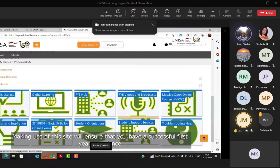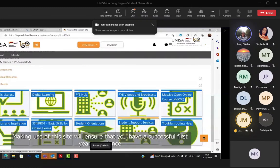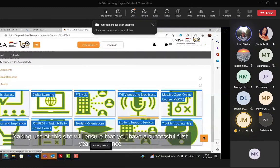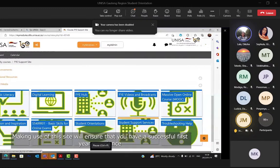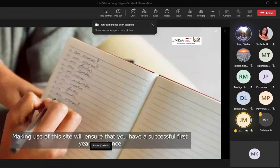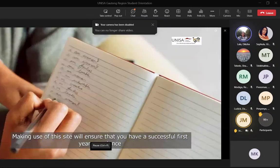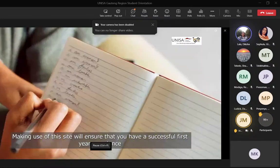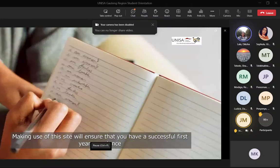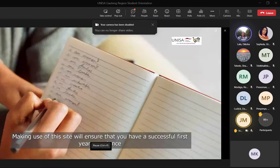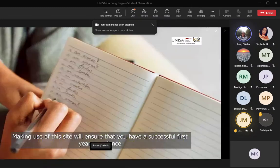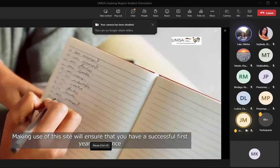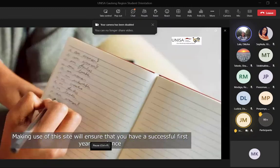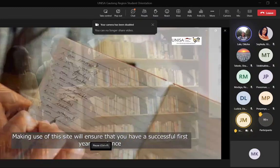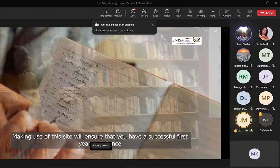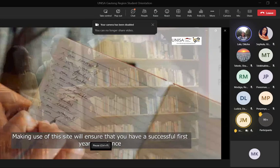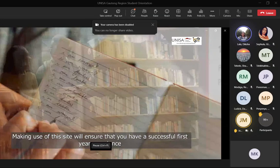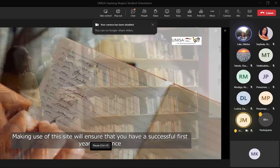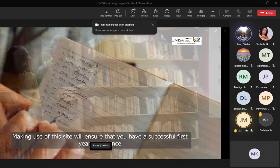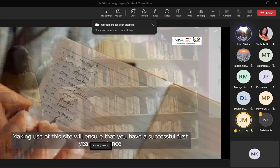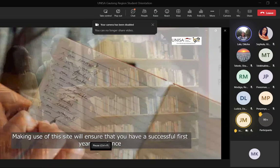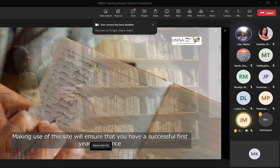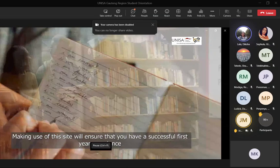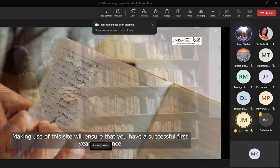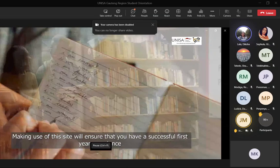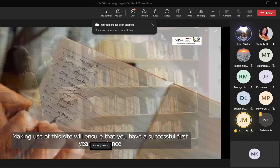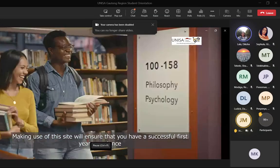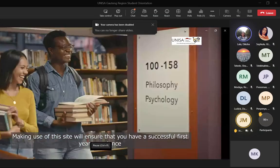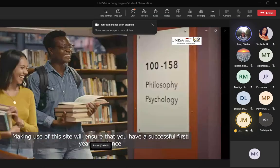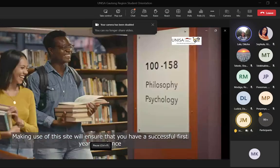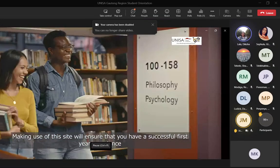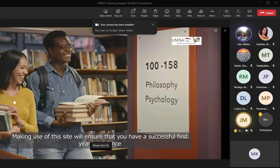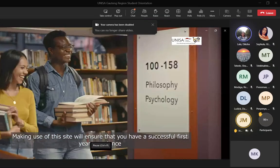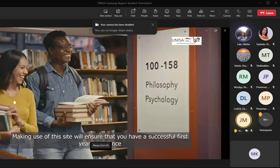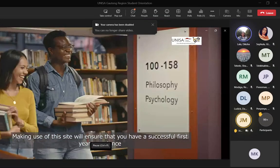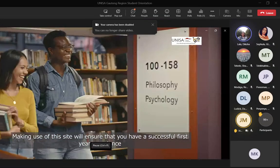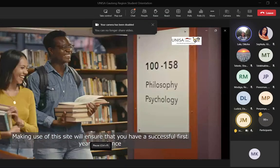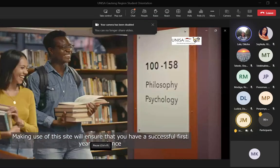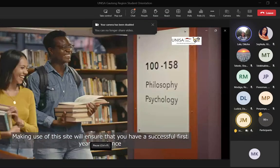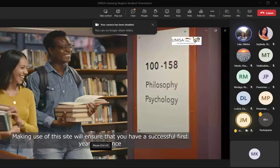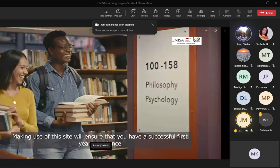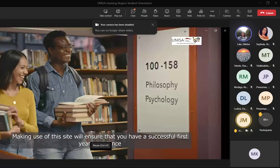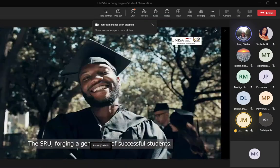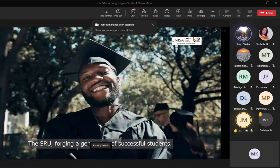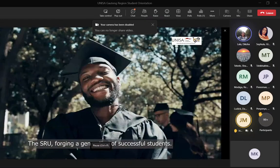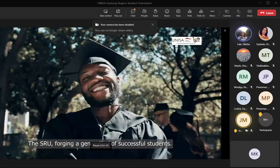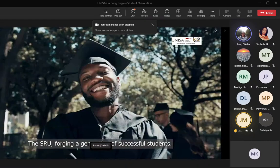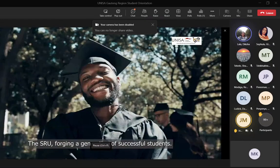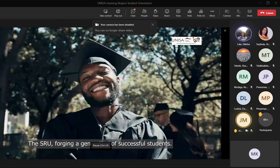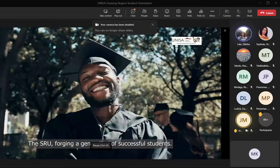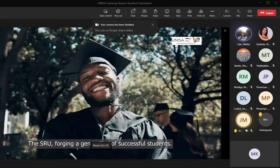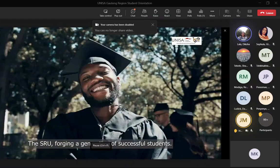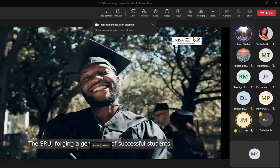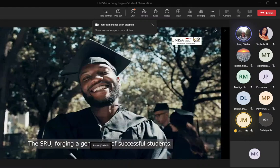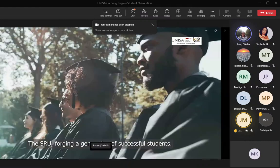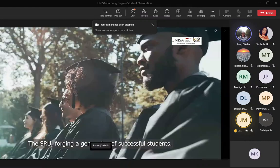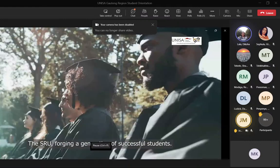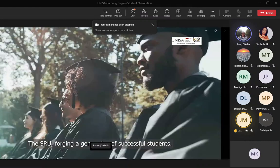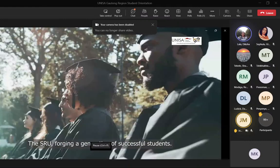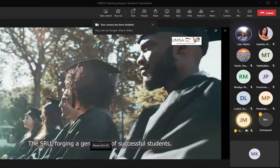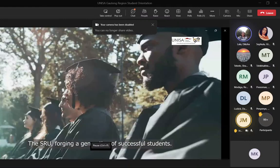experience the SRU forging a generation of successful first-year